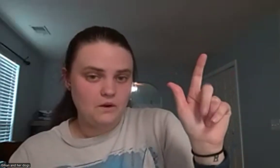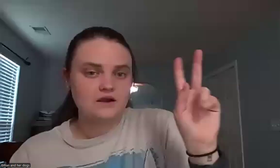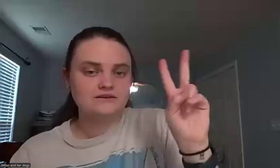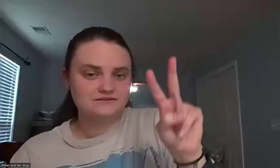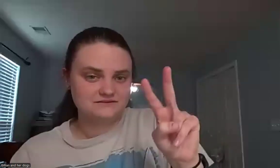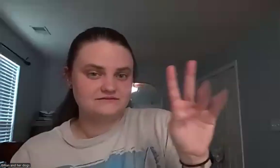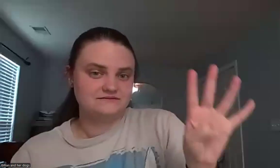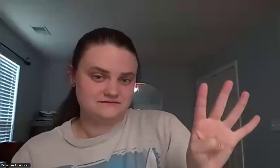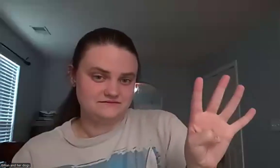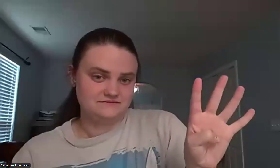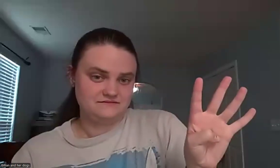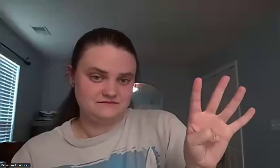24,